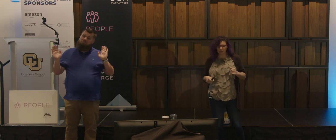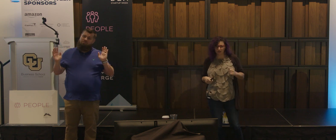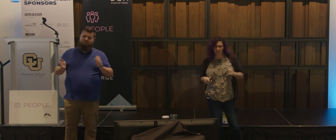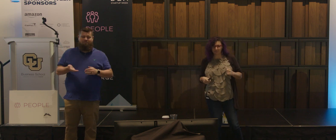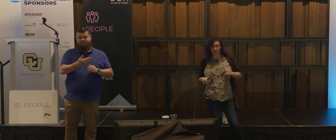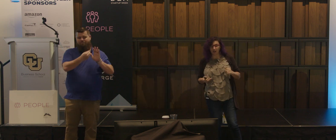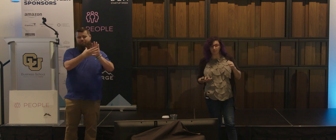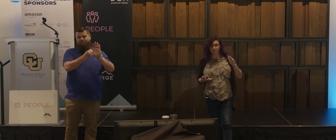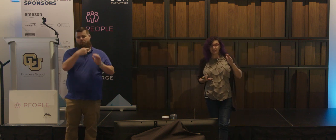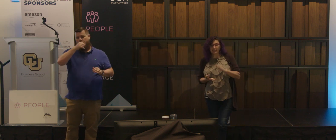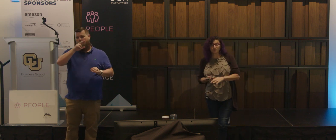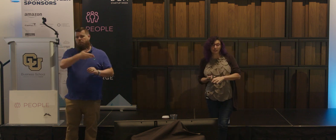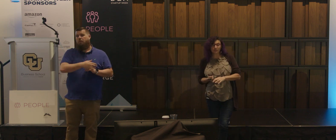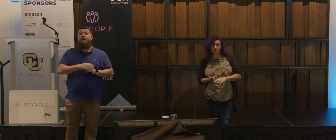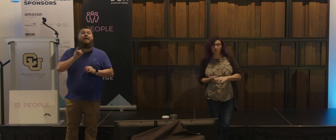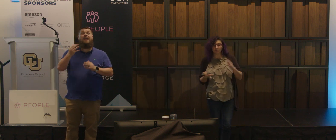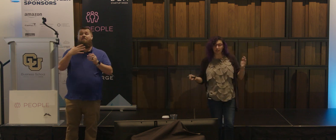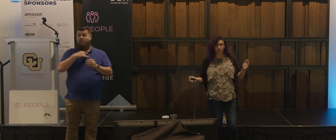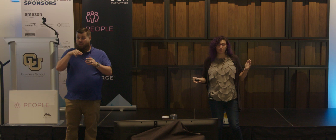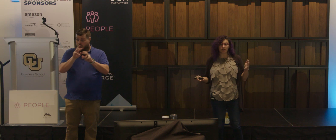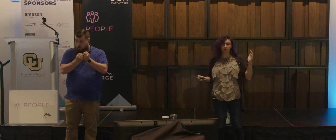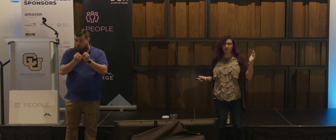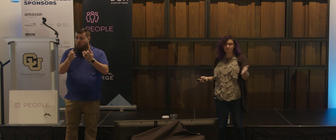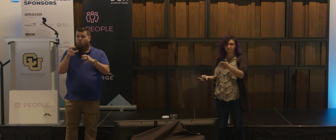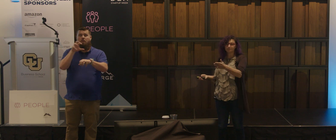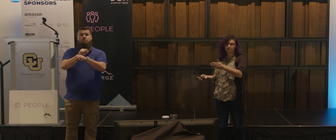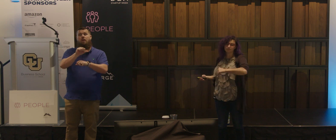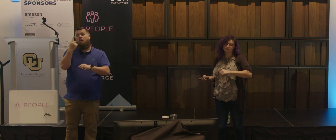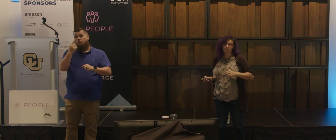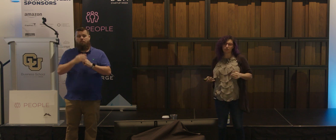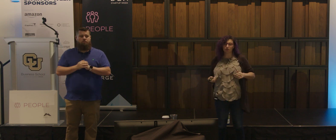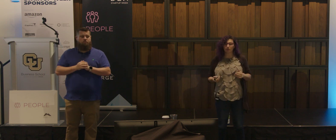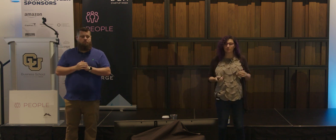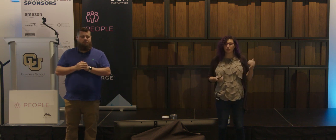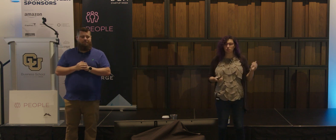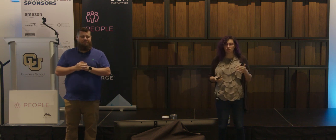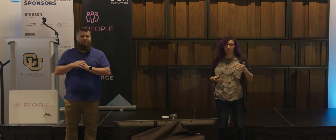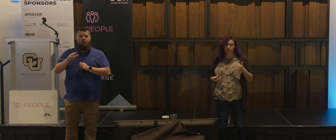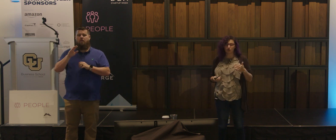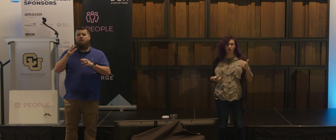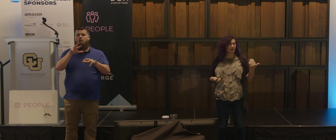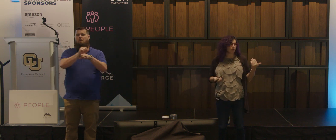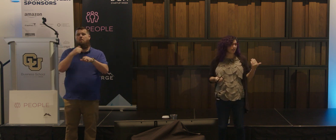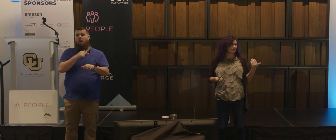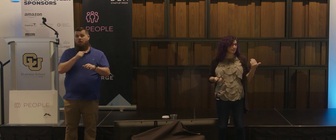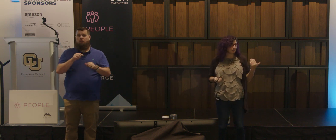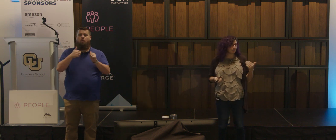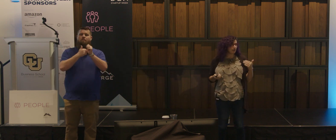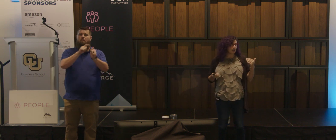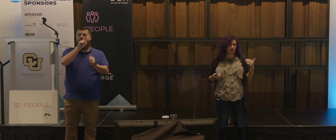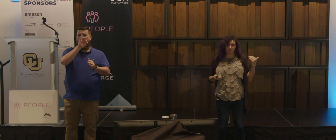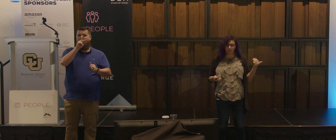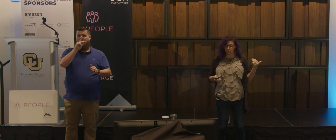there's your QR code. If you liked this workshop and you want to book another one, there's our book us page. You can also follow me on